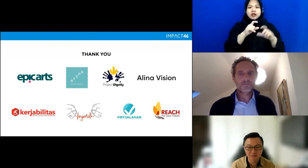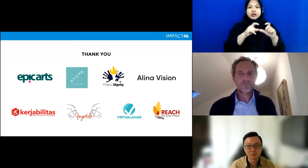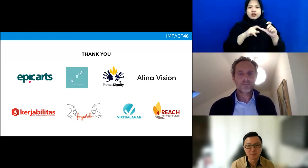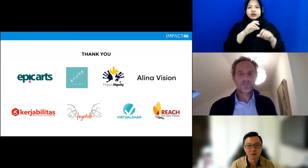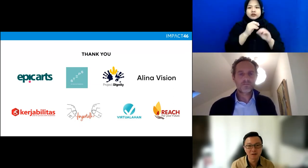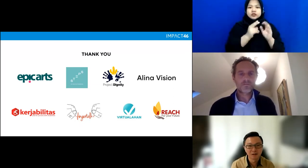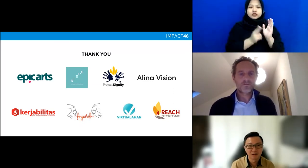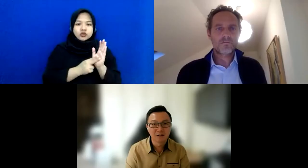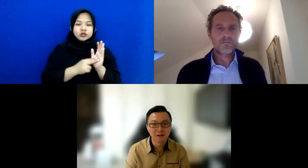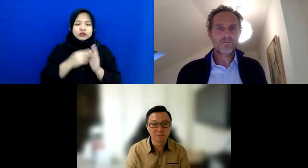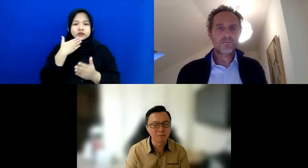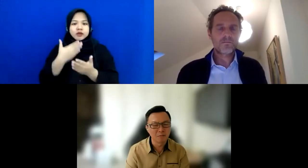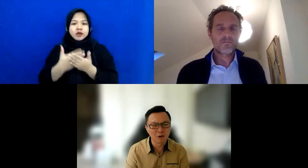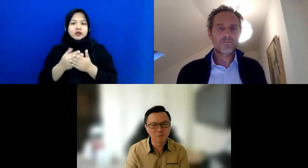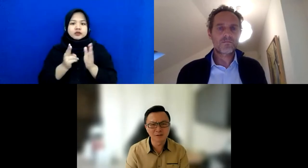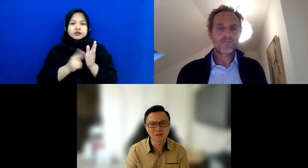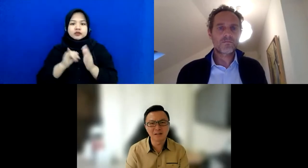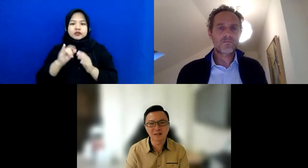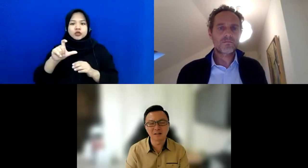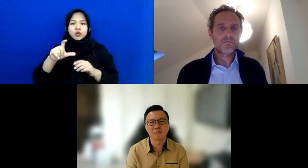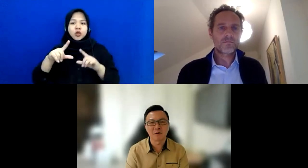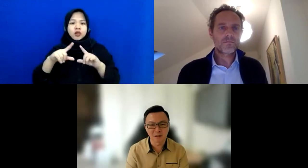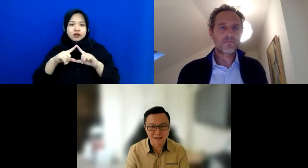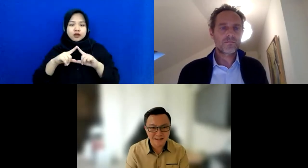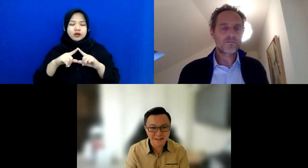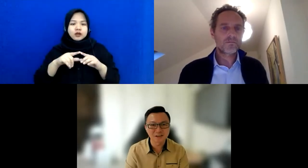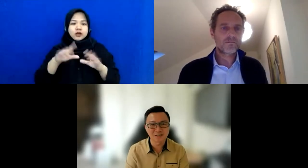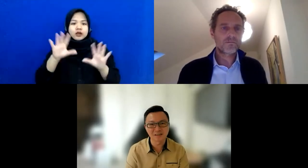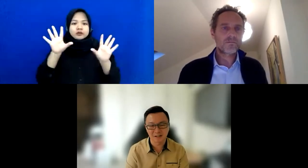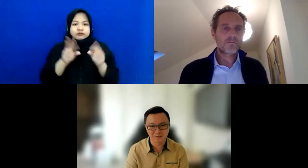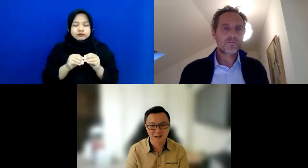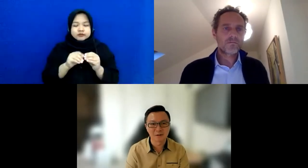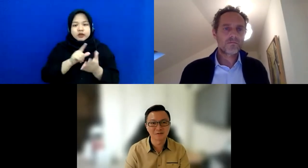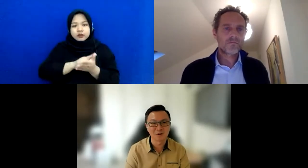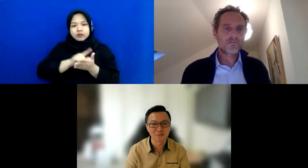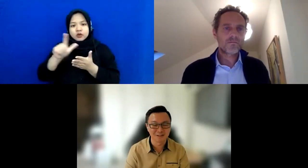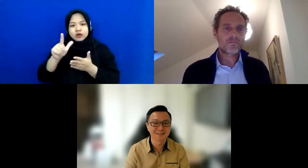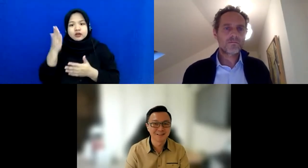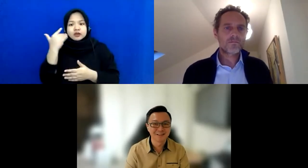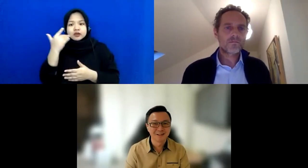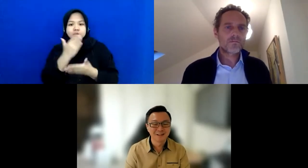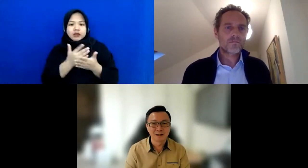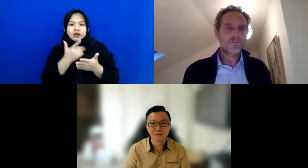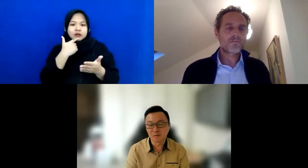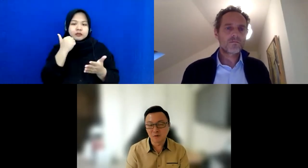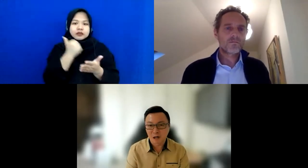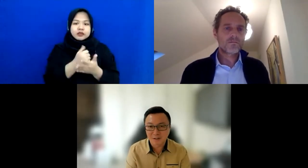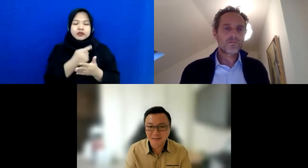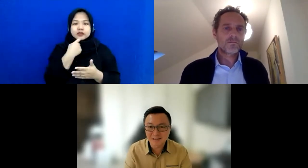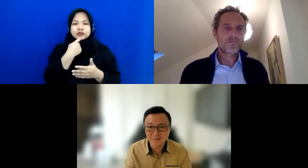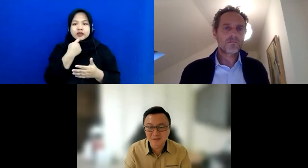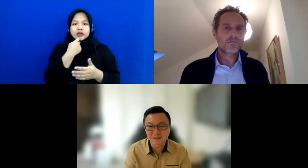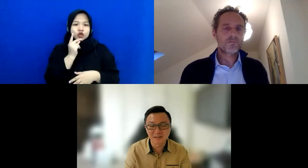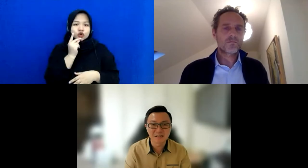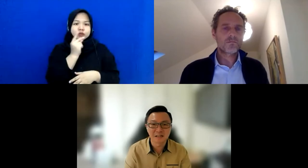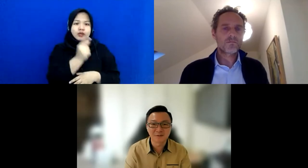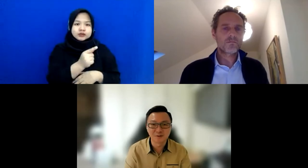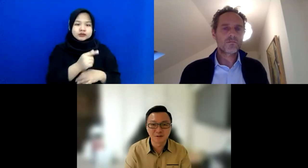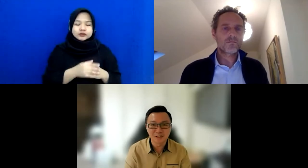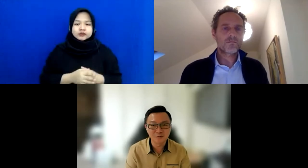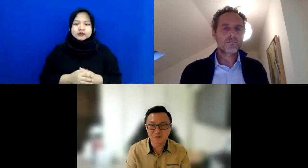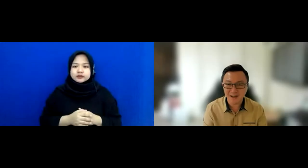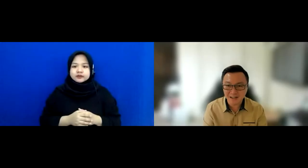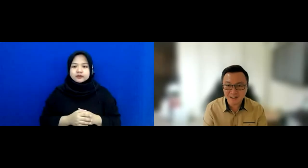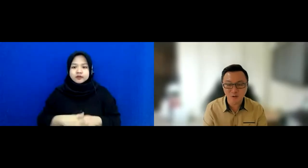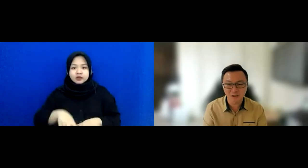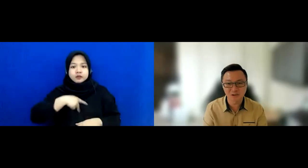outcomes of the report, but more importantly, I think the recommendations that have come out from it. For our participants this afternoon,